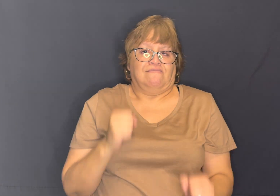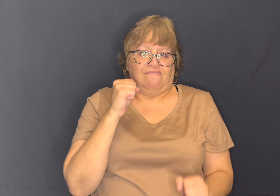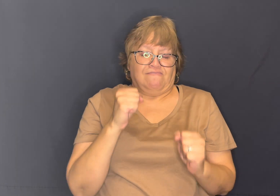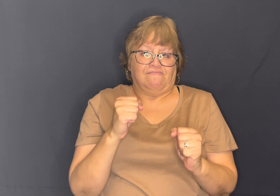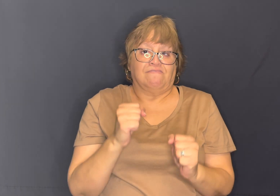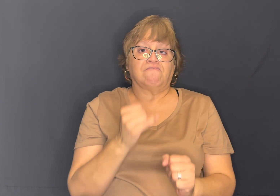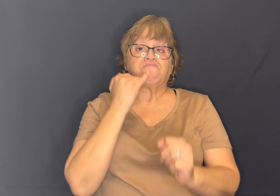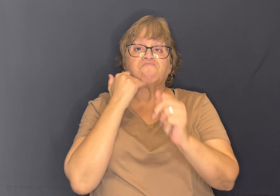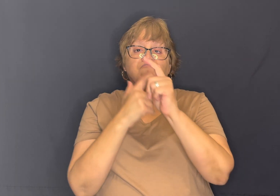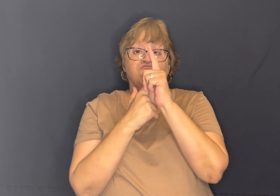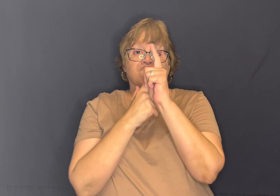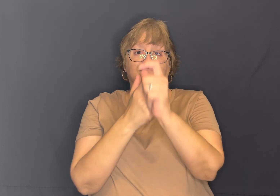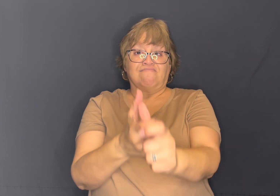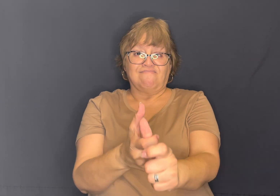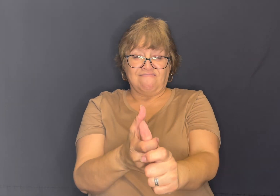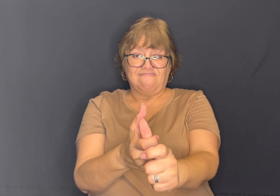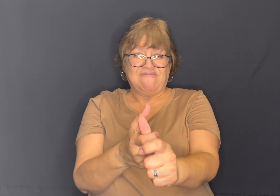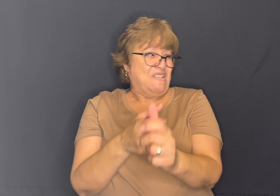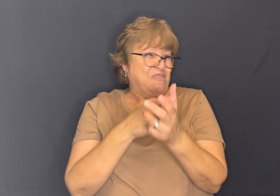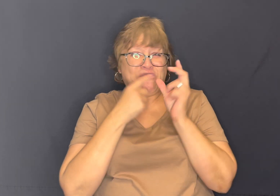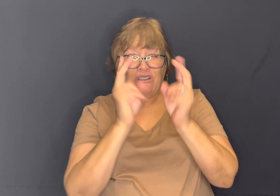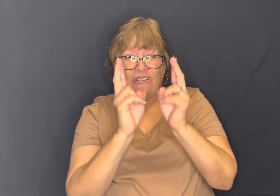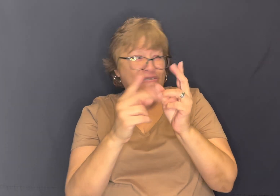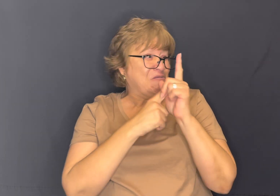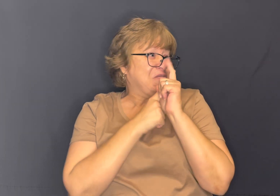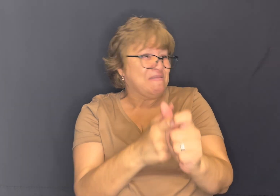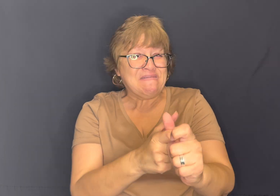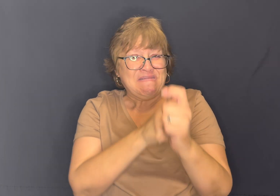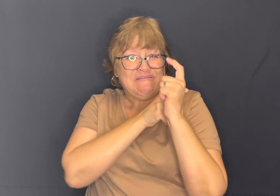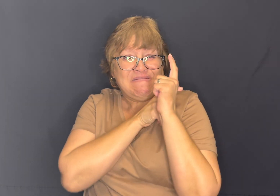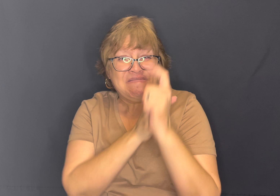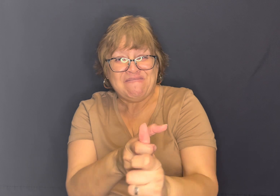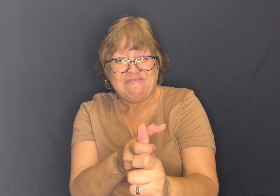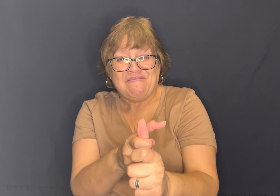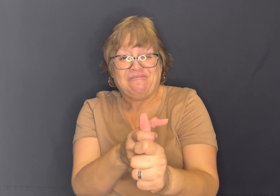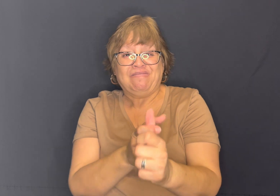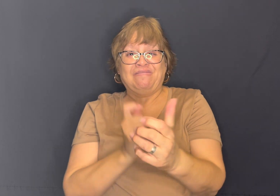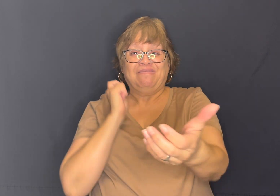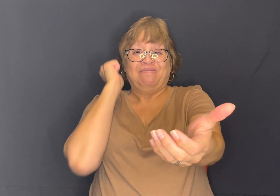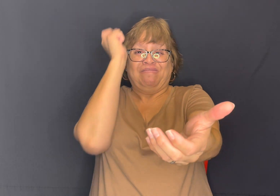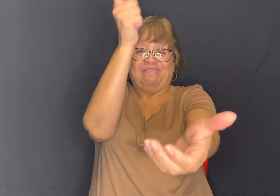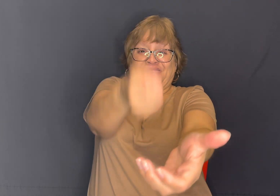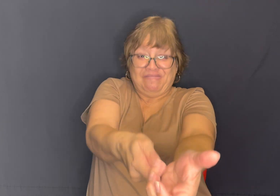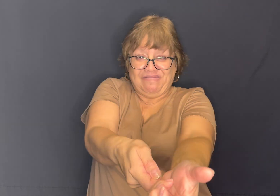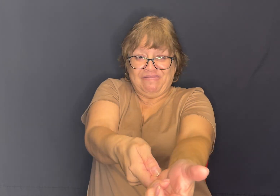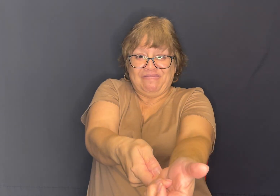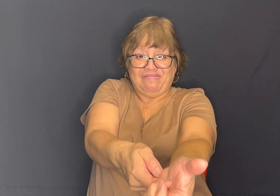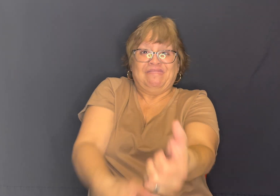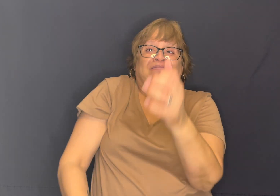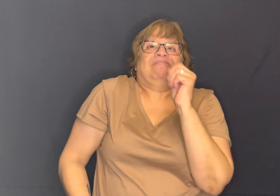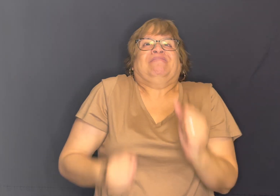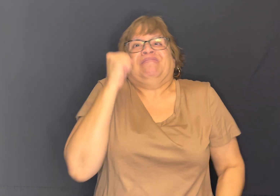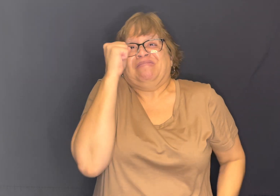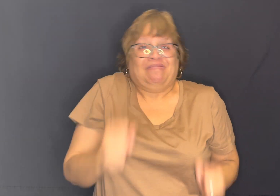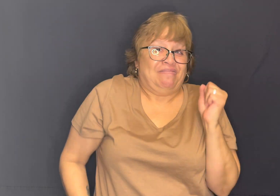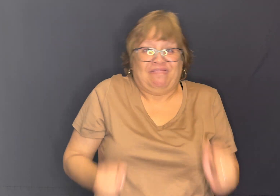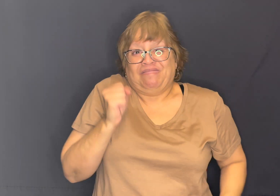baton, run. Or you can do the sign like this, oh, hurry up and run over there, run. All right, or pass off